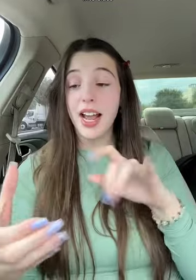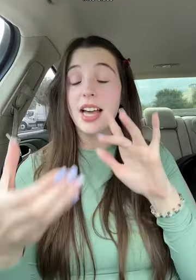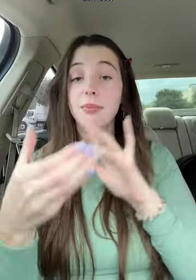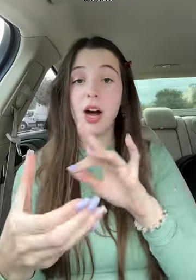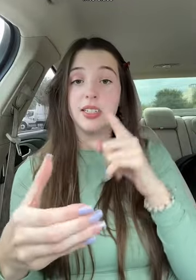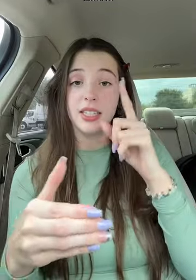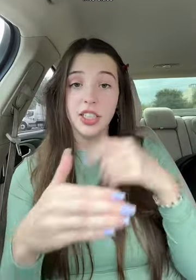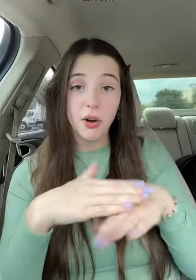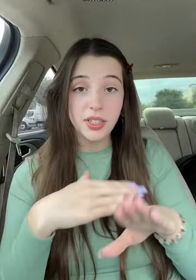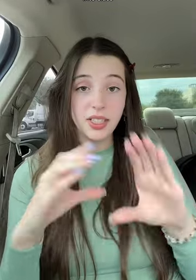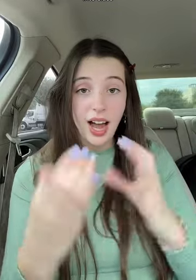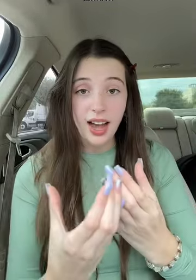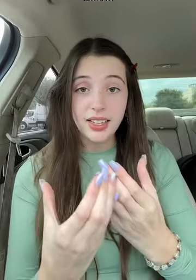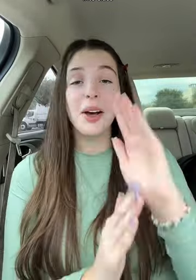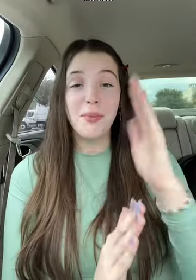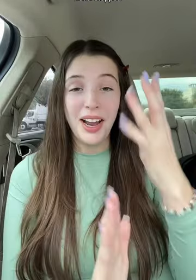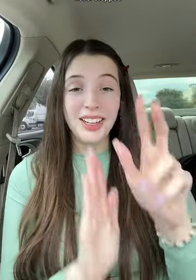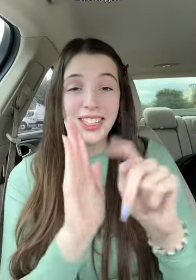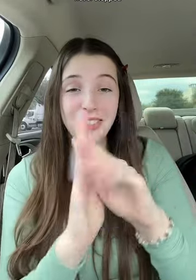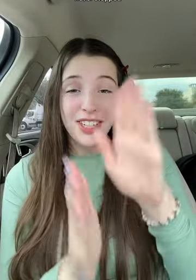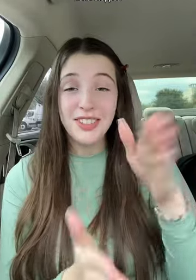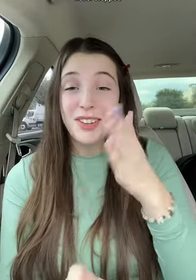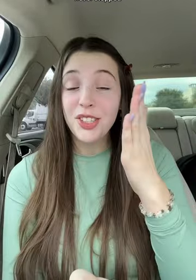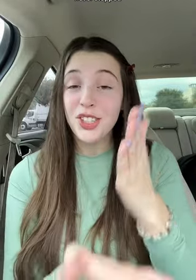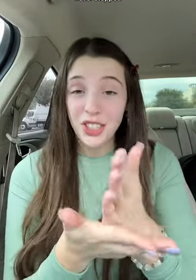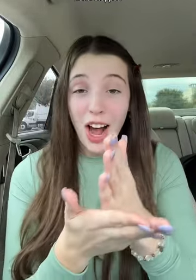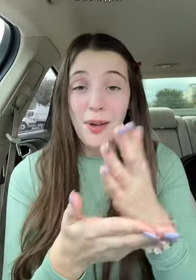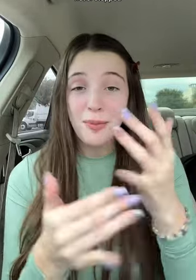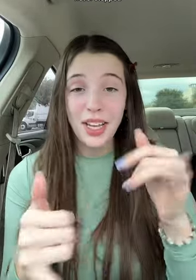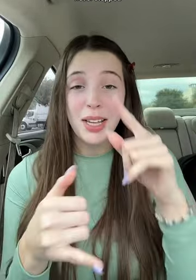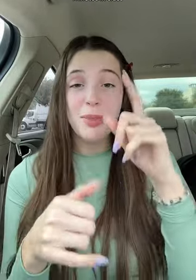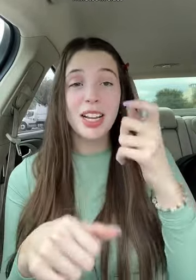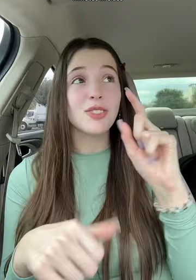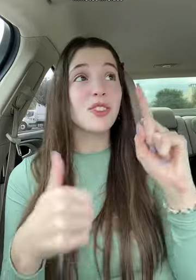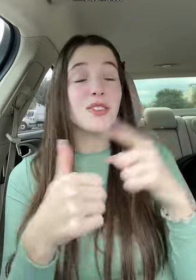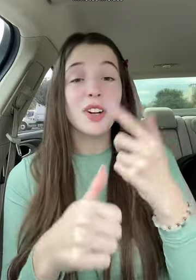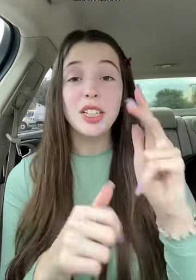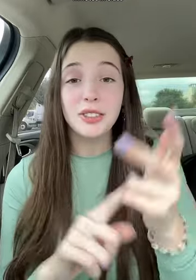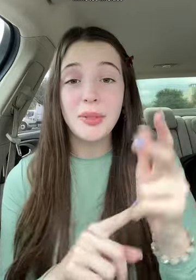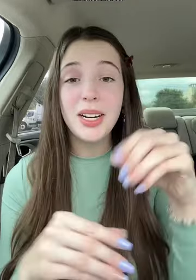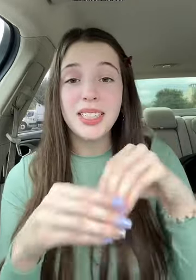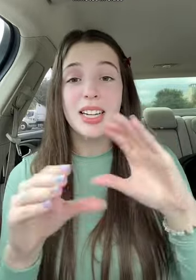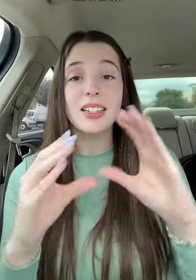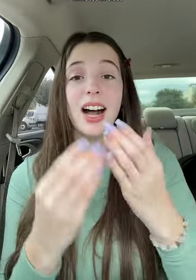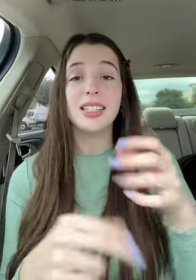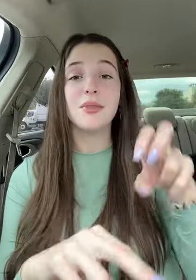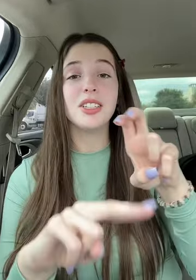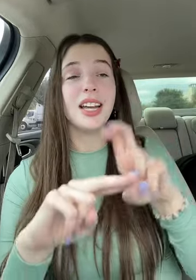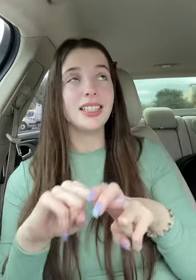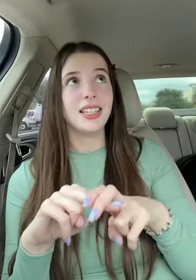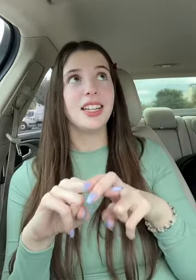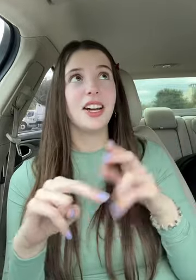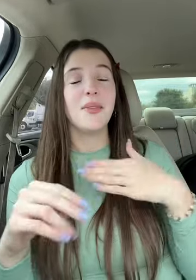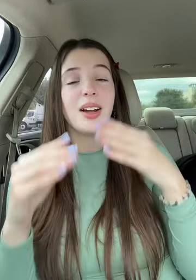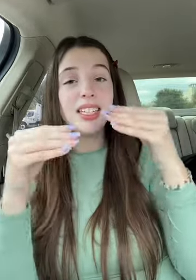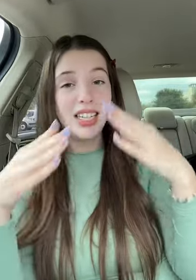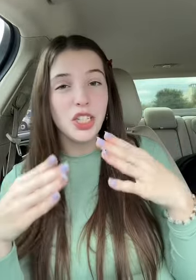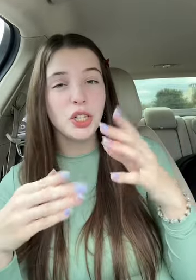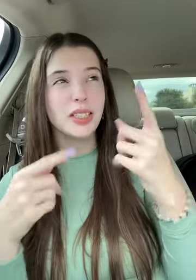to pause it to go into class. Apparently the video never stopped playing because for the first 3 minutes in class, I'm just like sitting there and my teacher is like